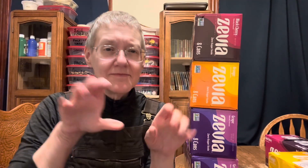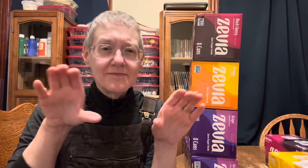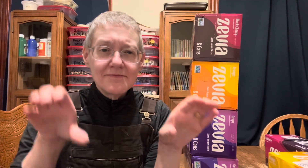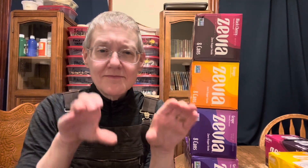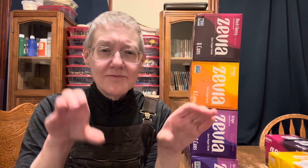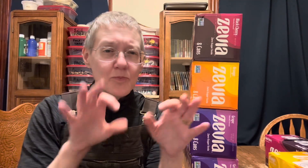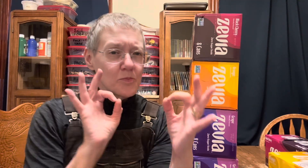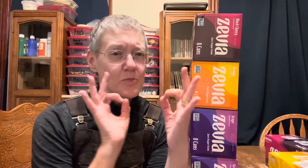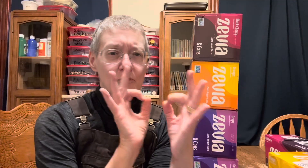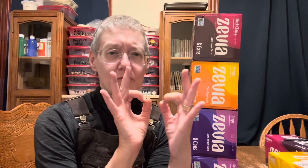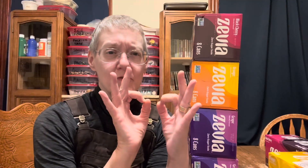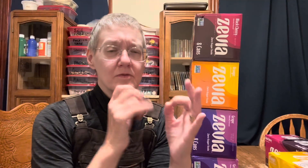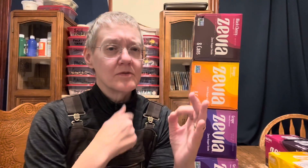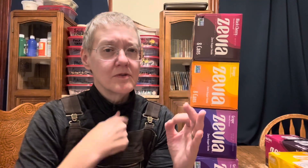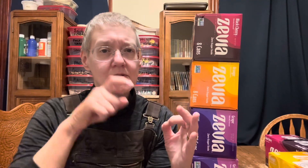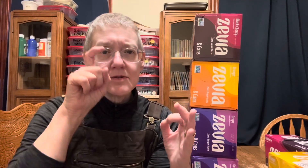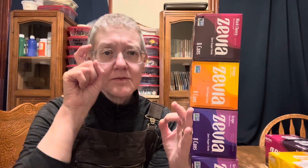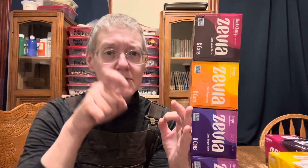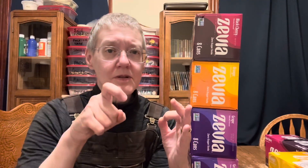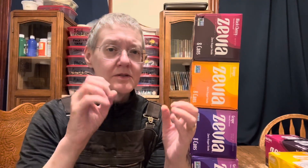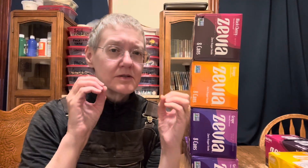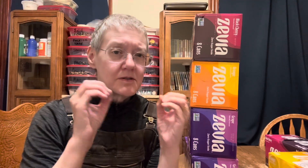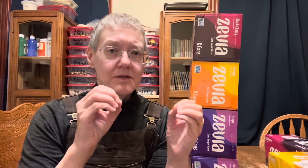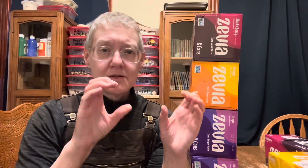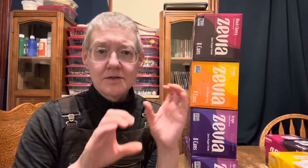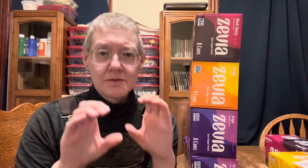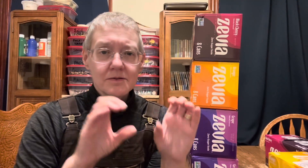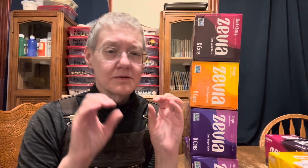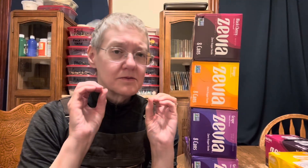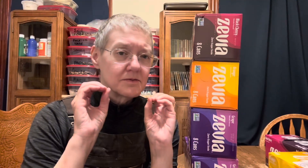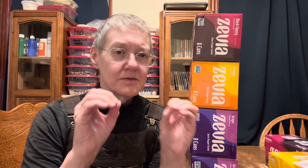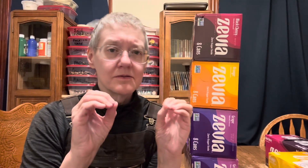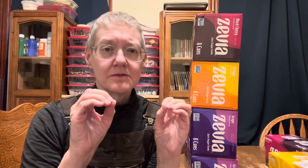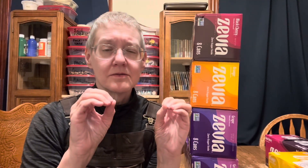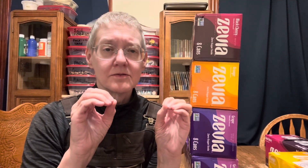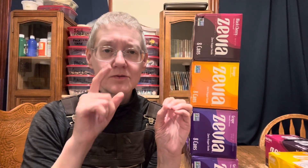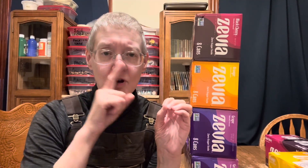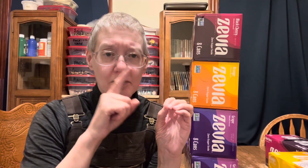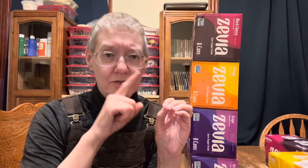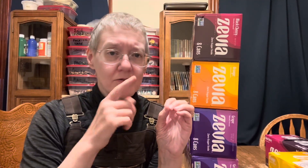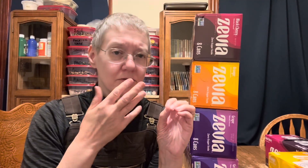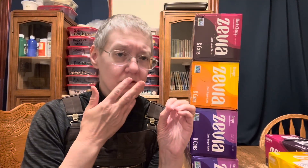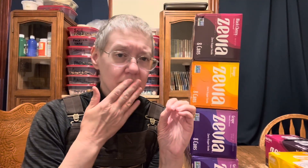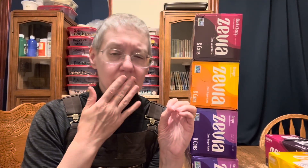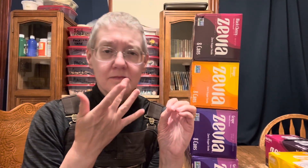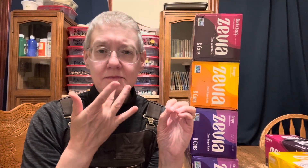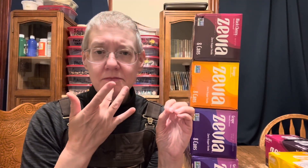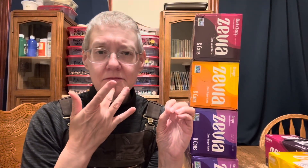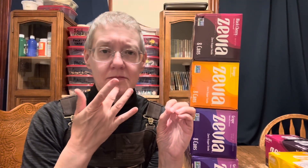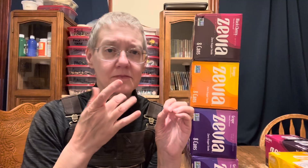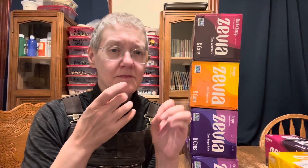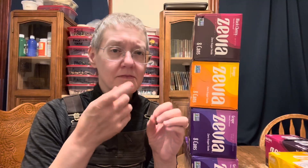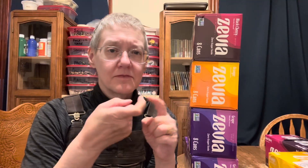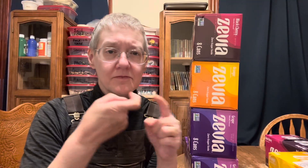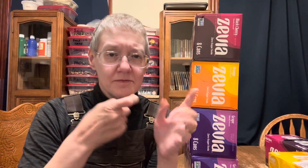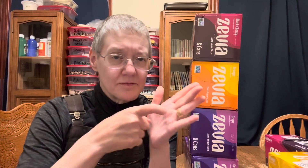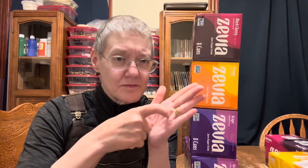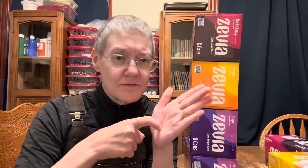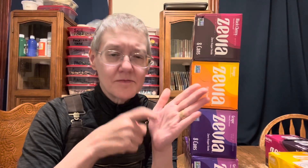so insistent on doing everything perfect. No chemicals ever, no artificial colors ever, or artificial